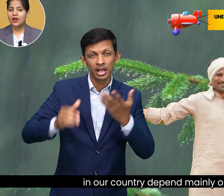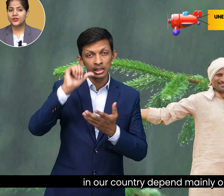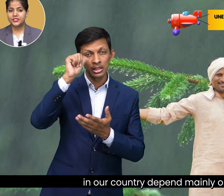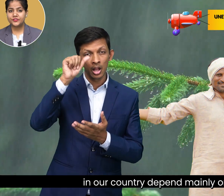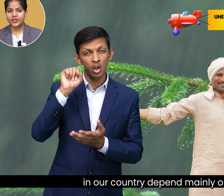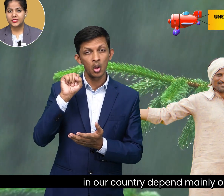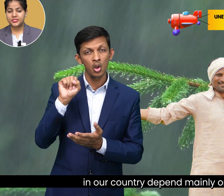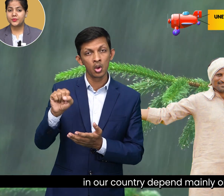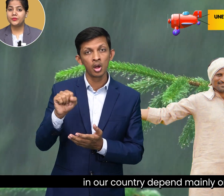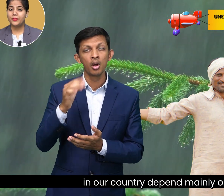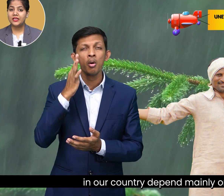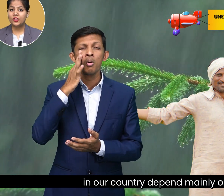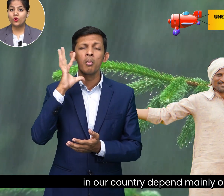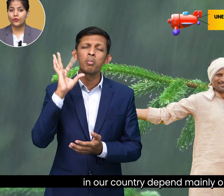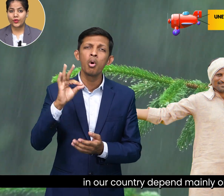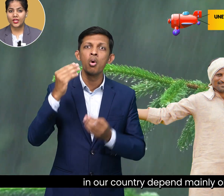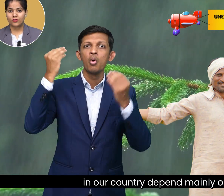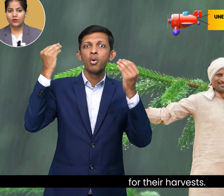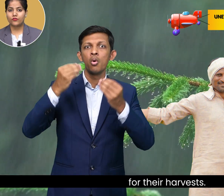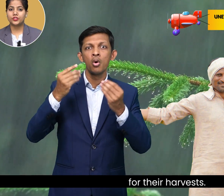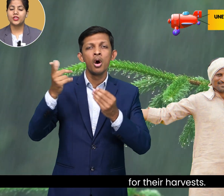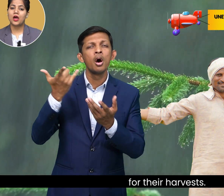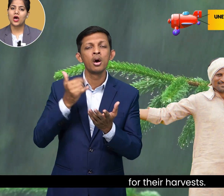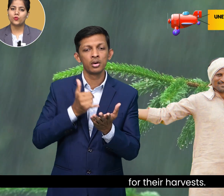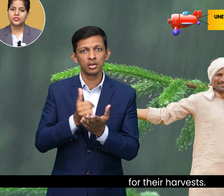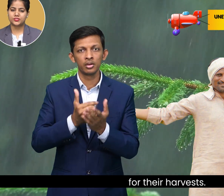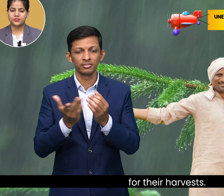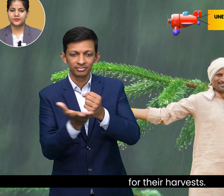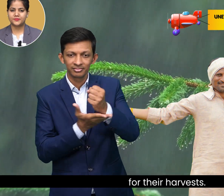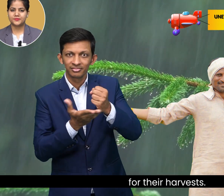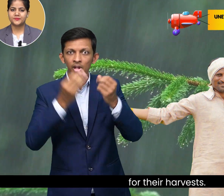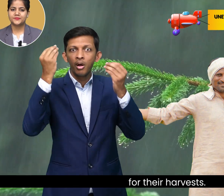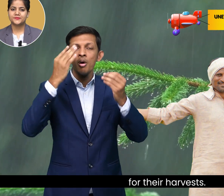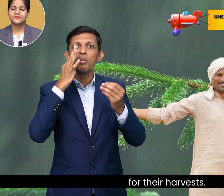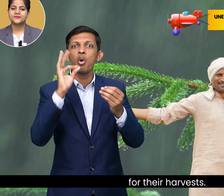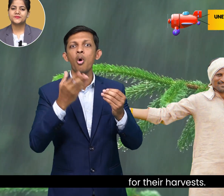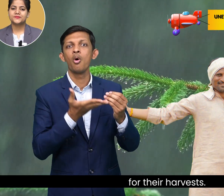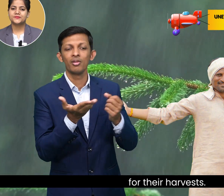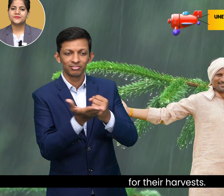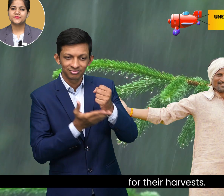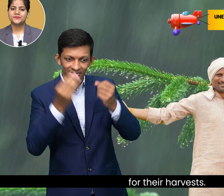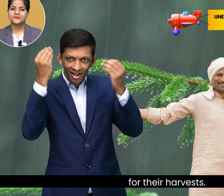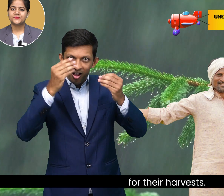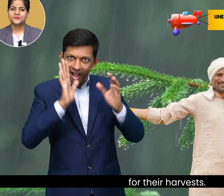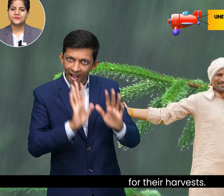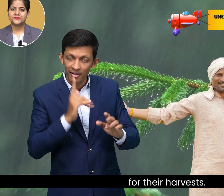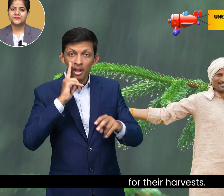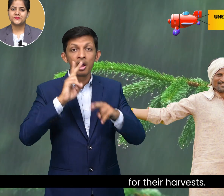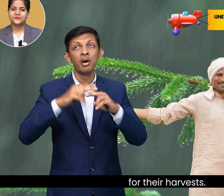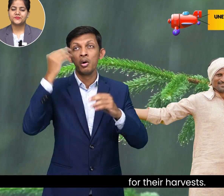Farmers in our country depend mainly on rain for their harvests.